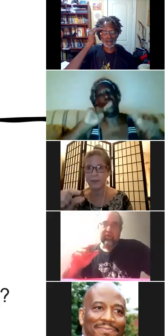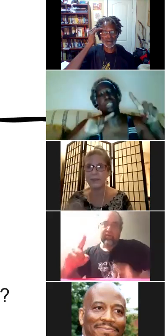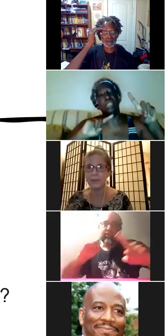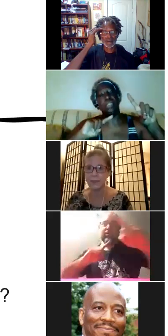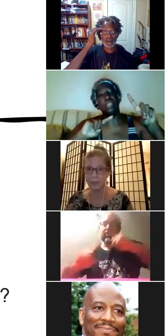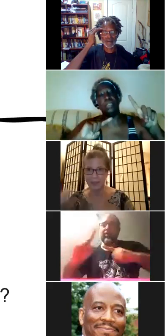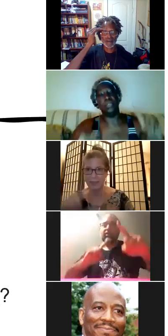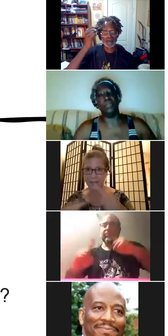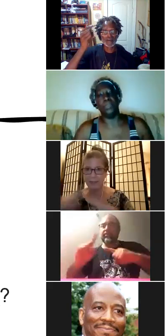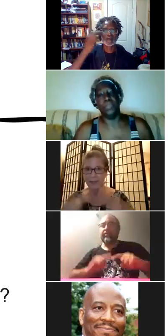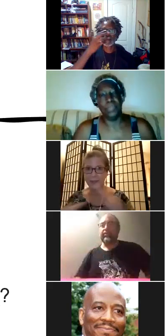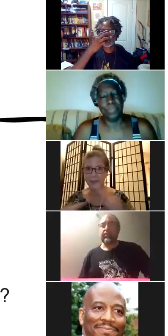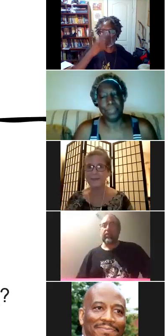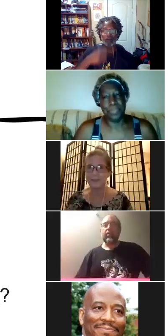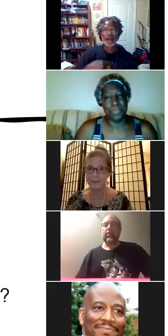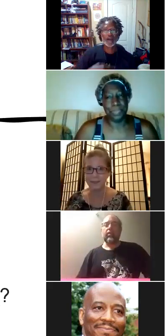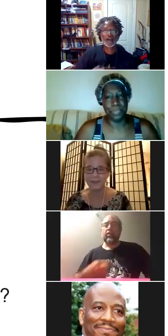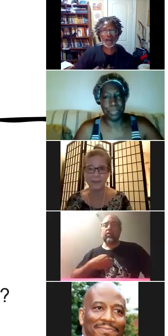sign.